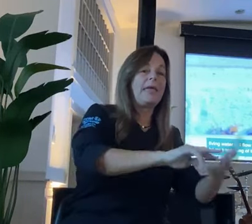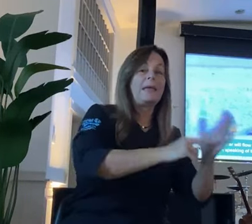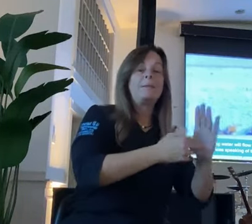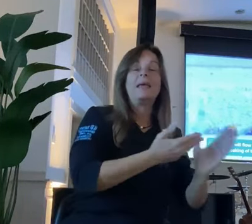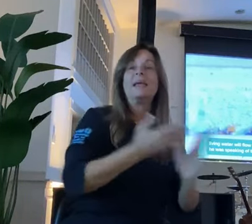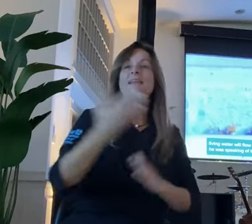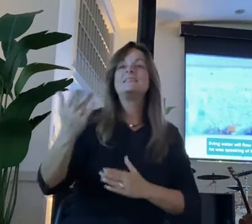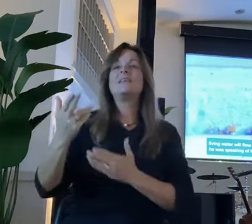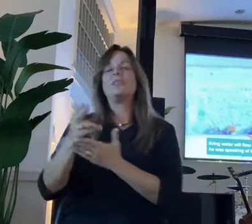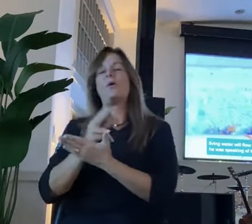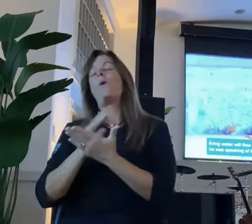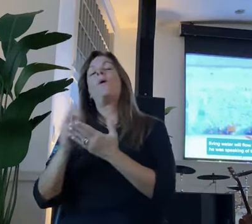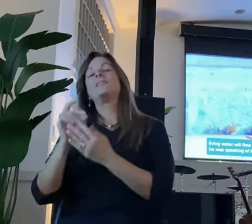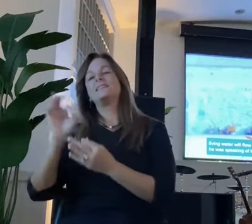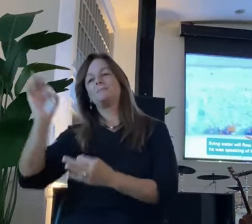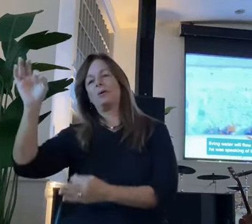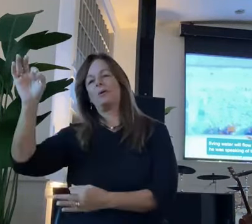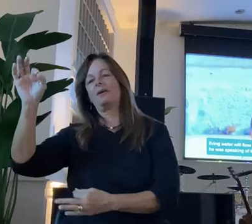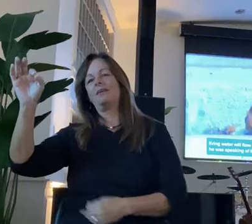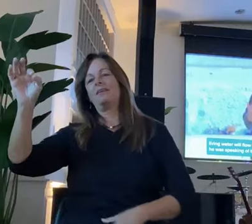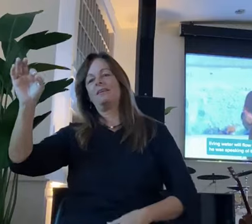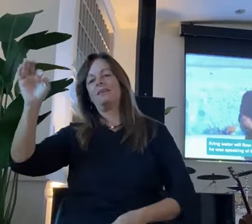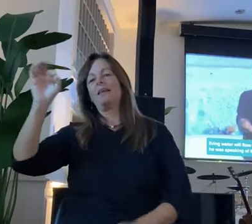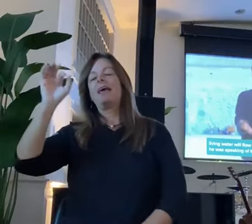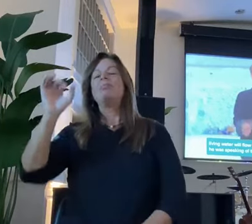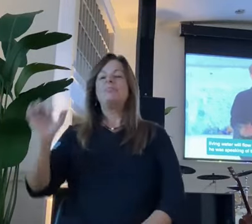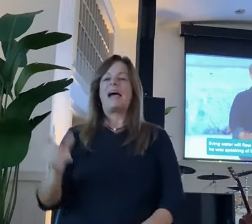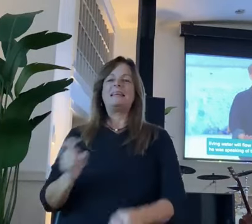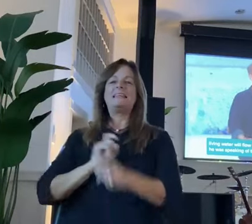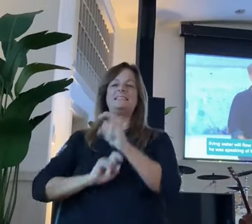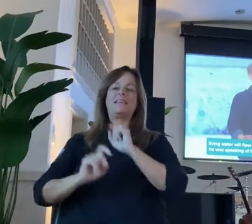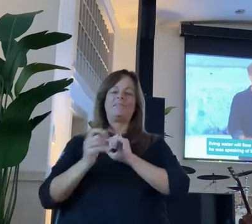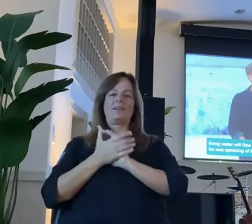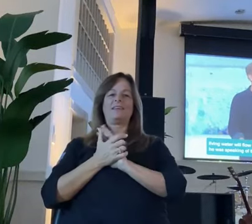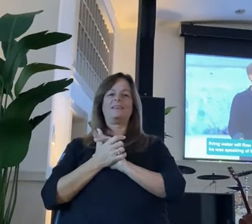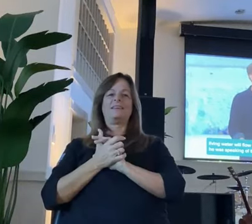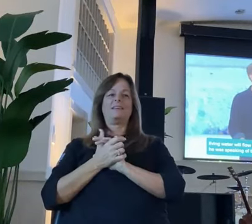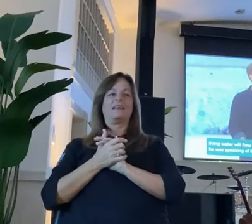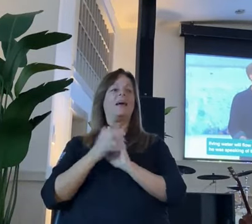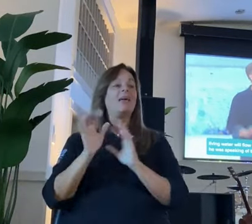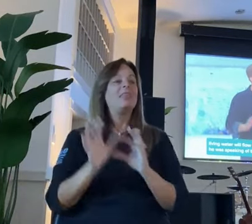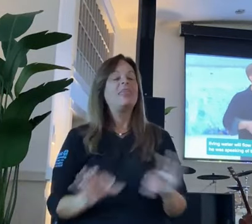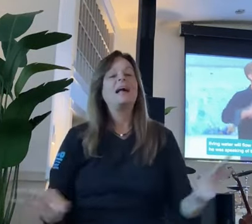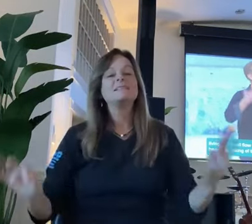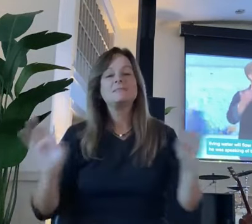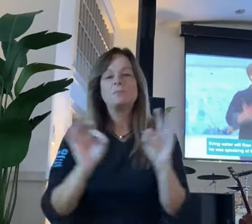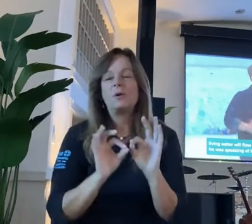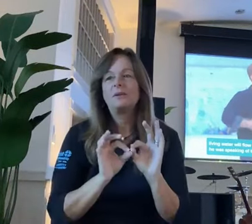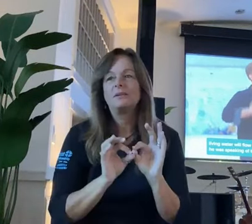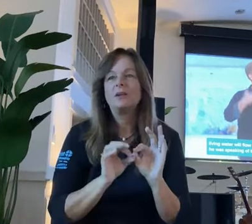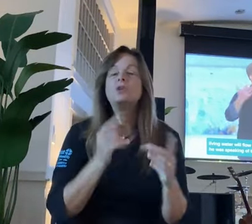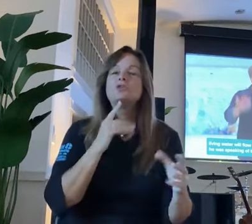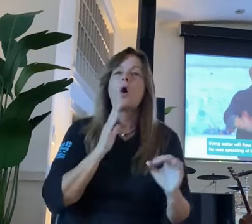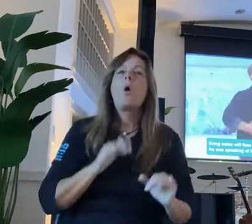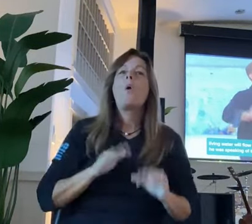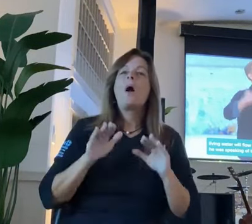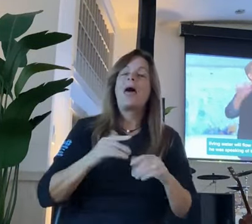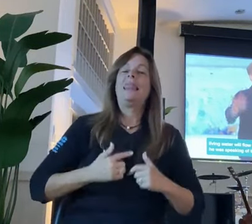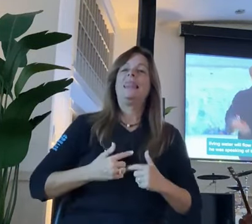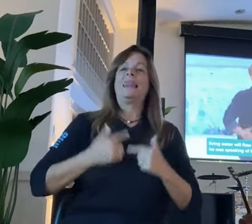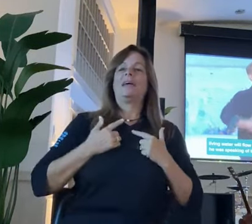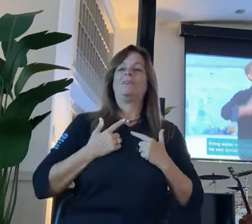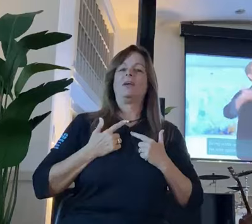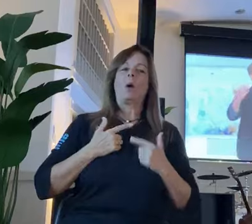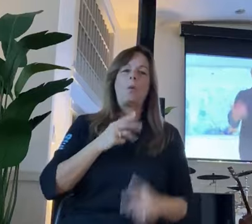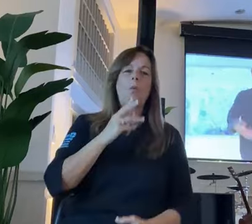of the Spirit who would be given. Okay, this is important. So rivers of living water,